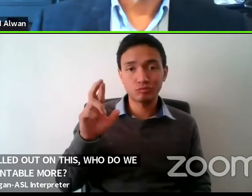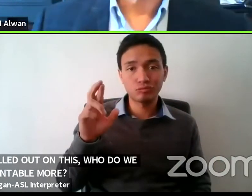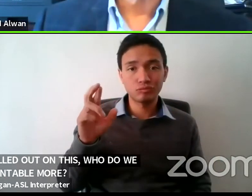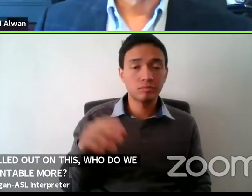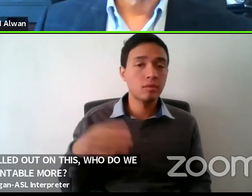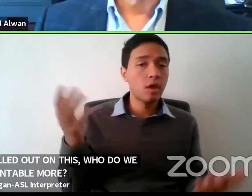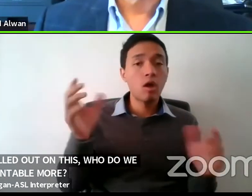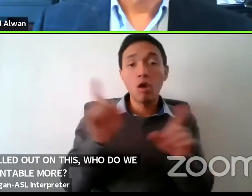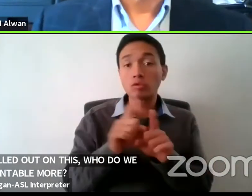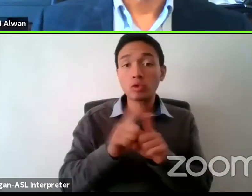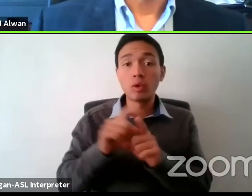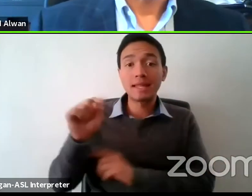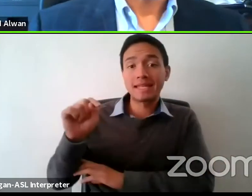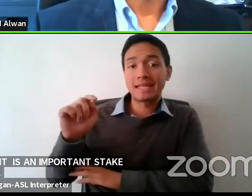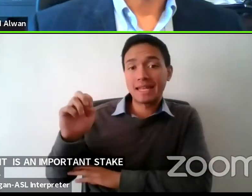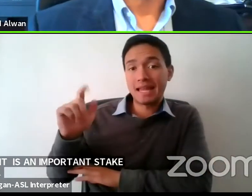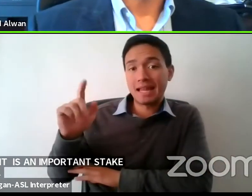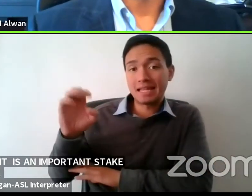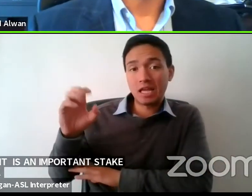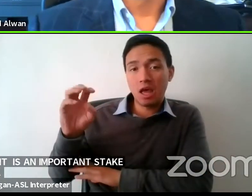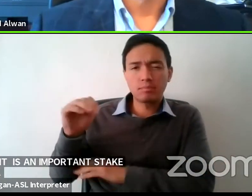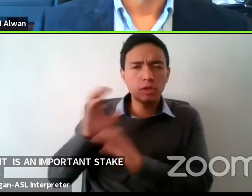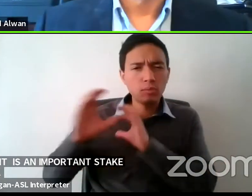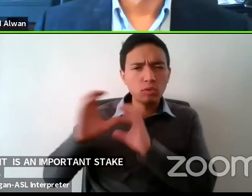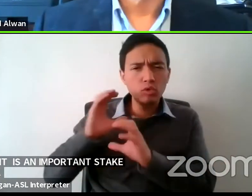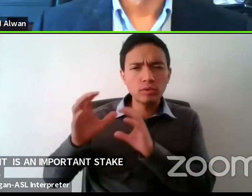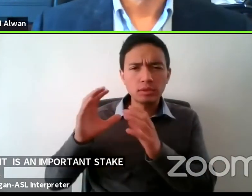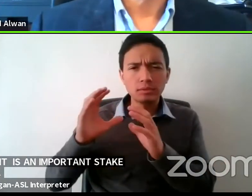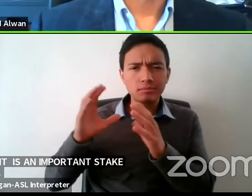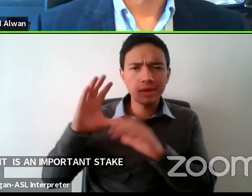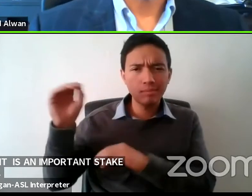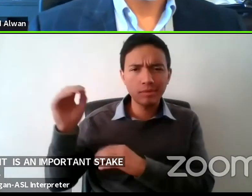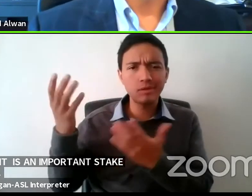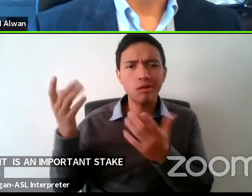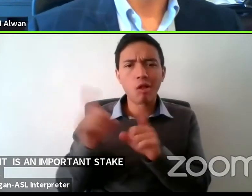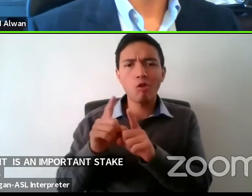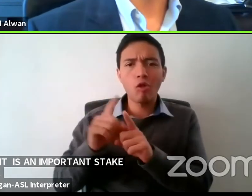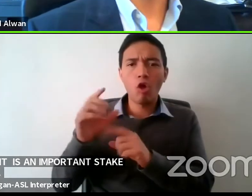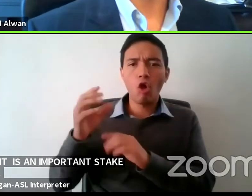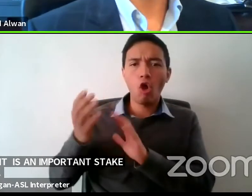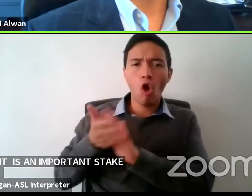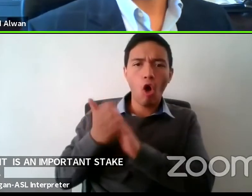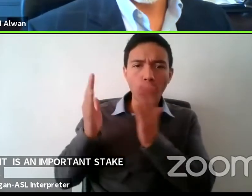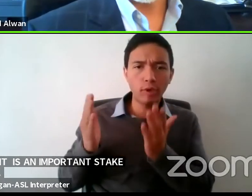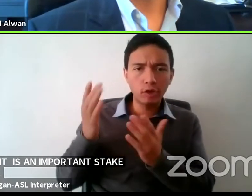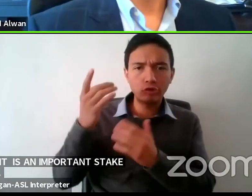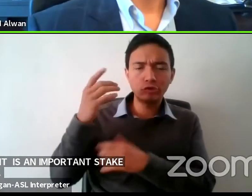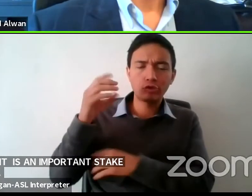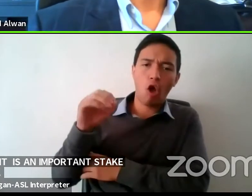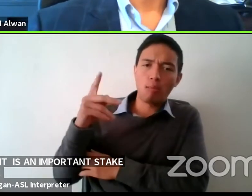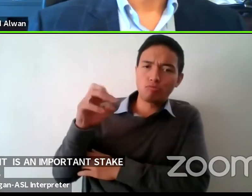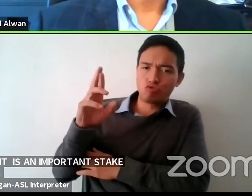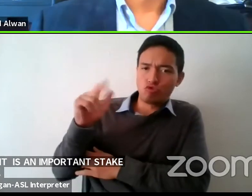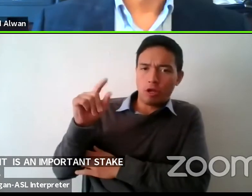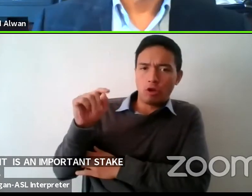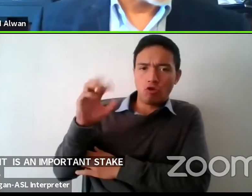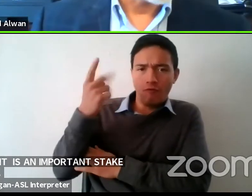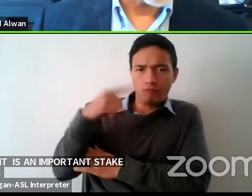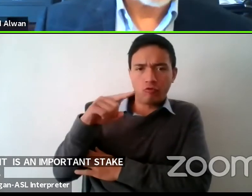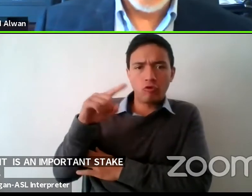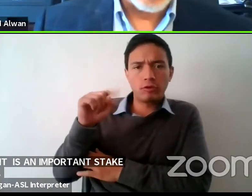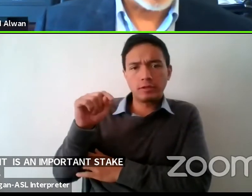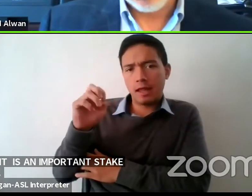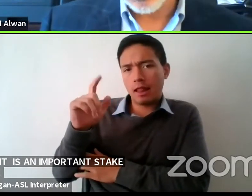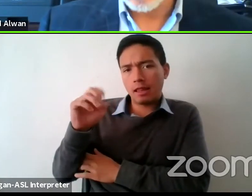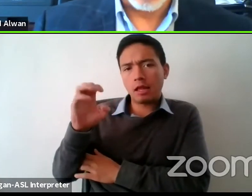Telecom companies and operators of telecom companies is an important stakeholder.